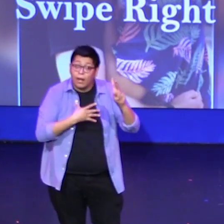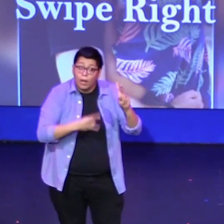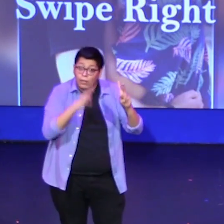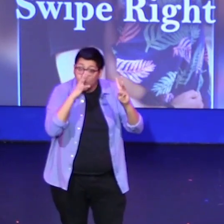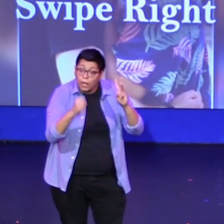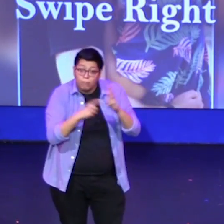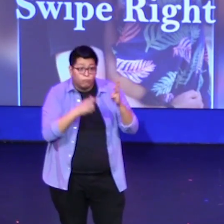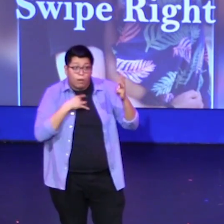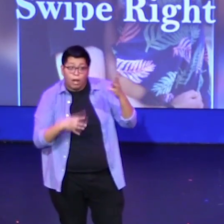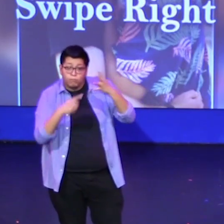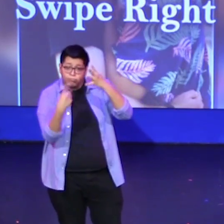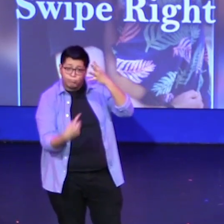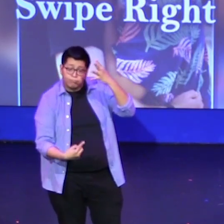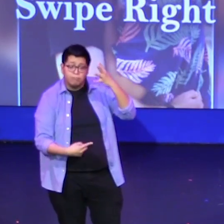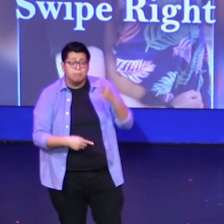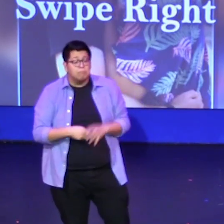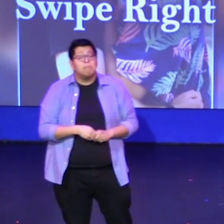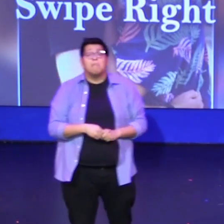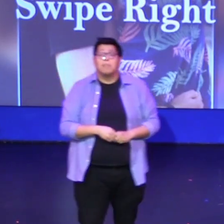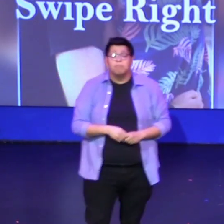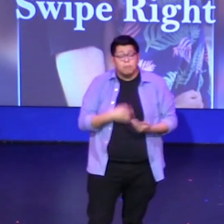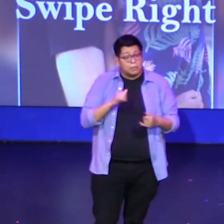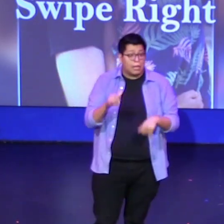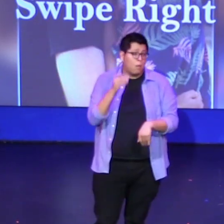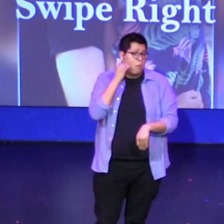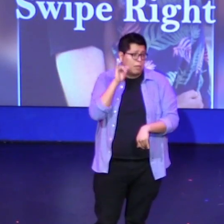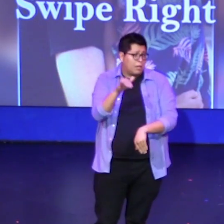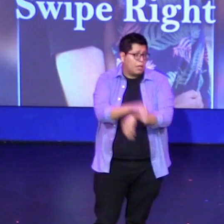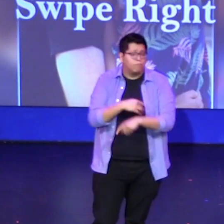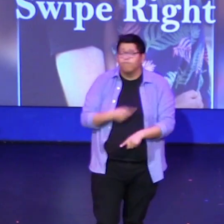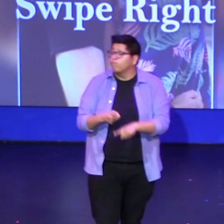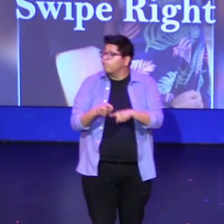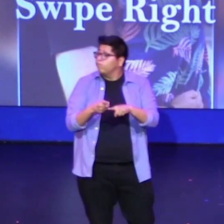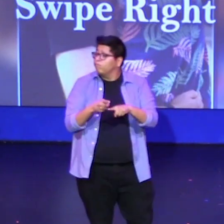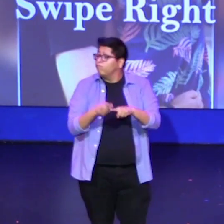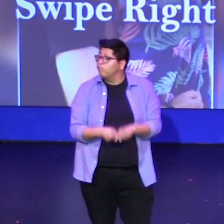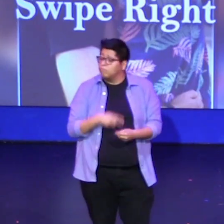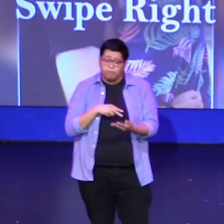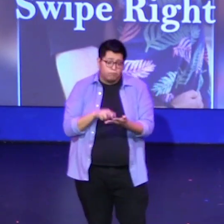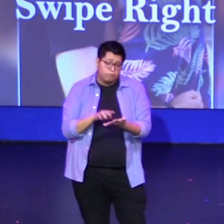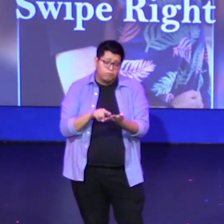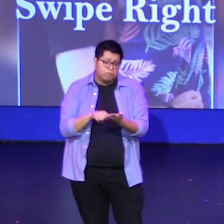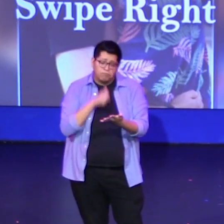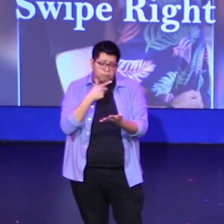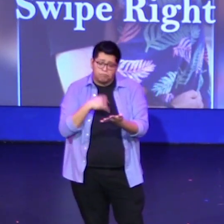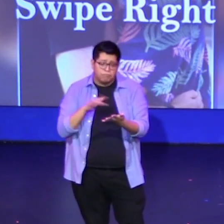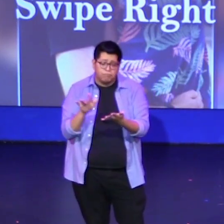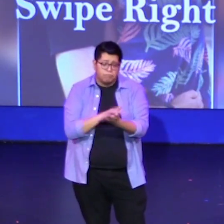you can swipe up. You can see their hobbies, what they like and don't like, so on and so forth. So I was home one night looking through